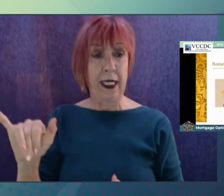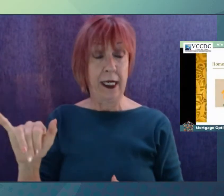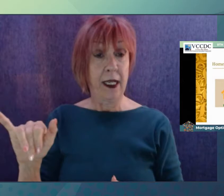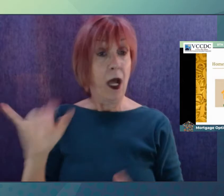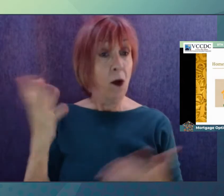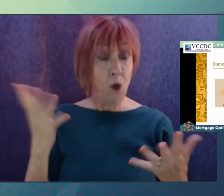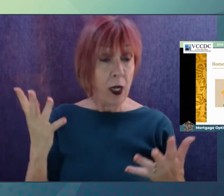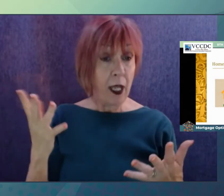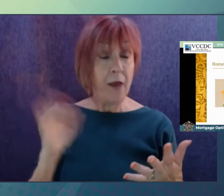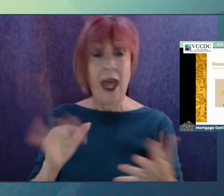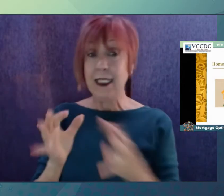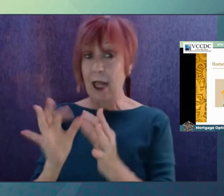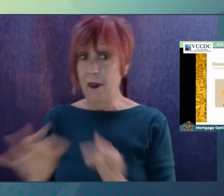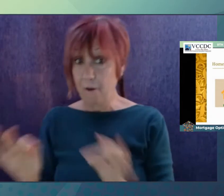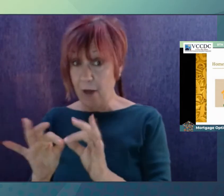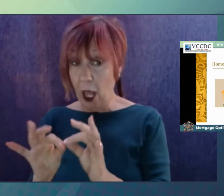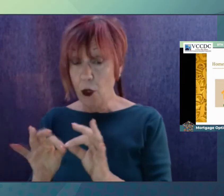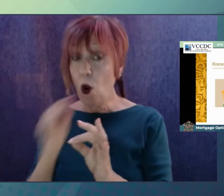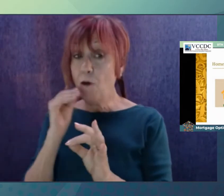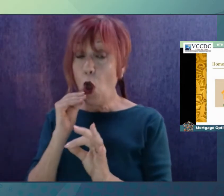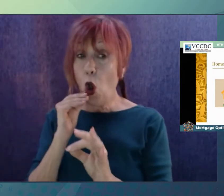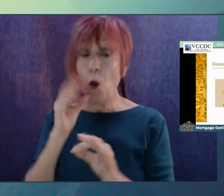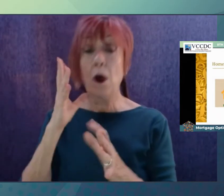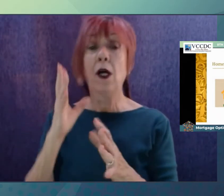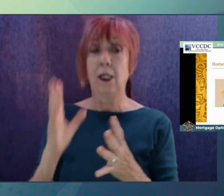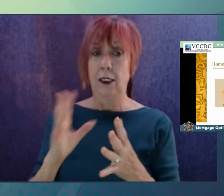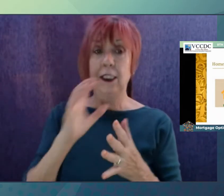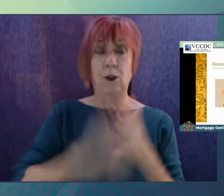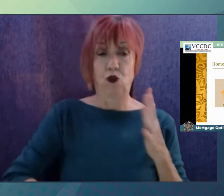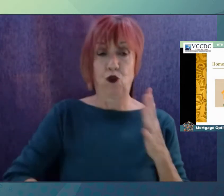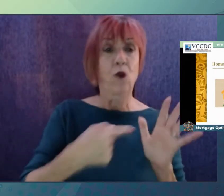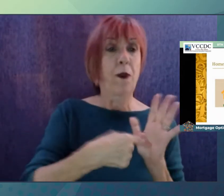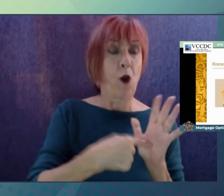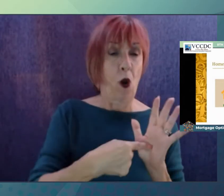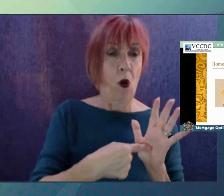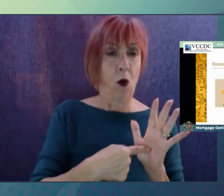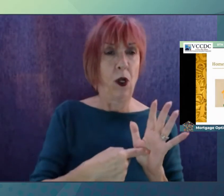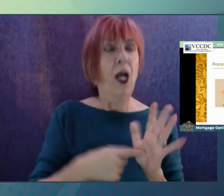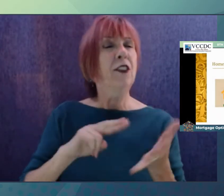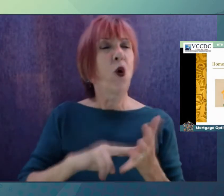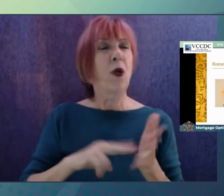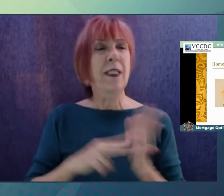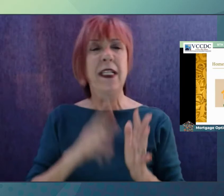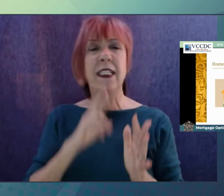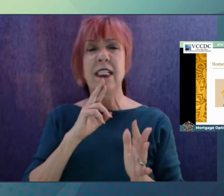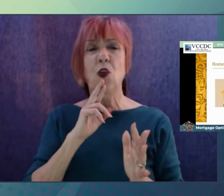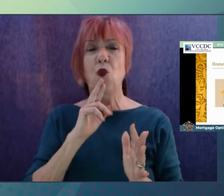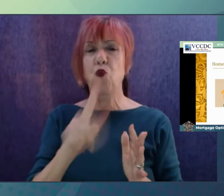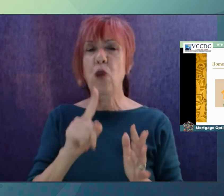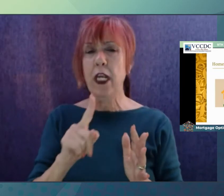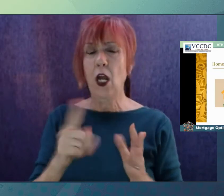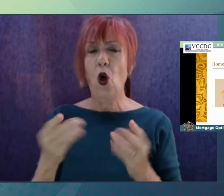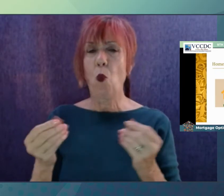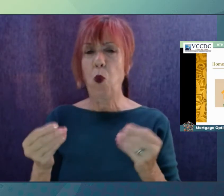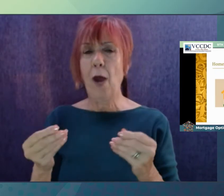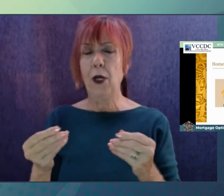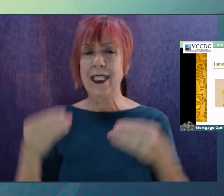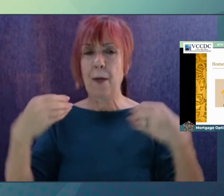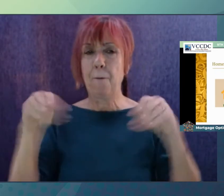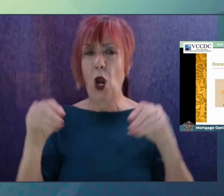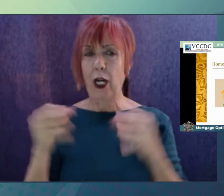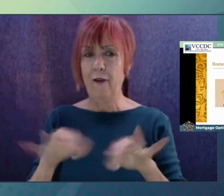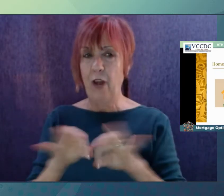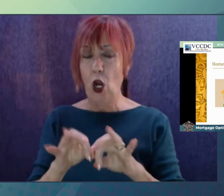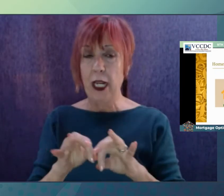a homeowner's interest in their home. In other words, it is the real property's current market value, less any liens that are attached to